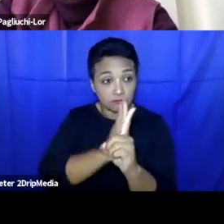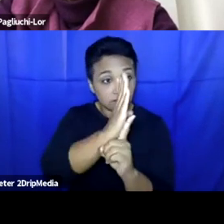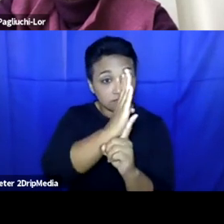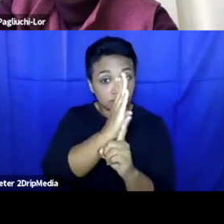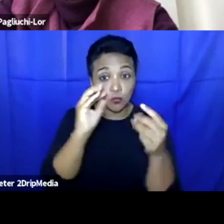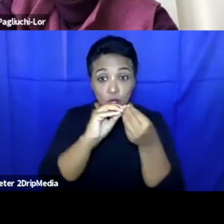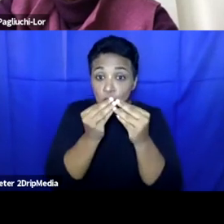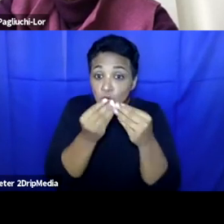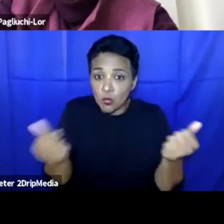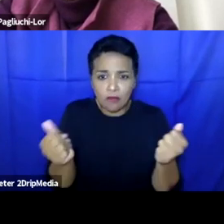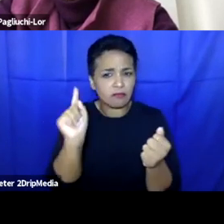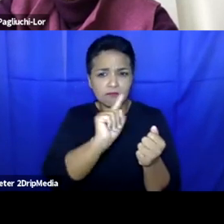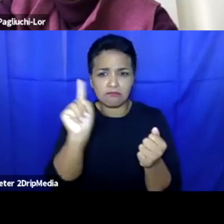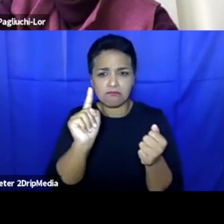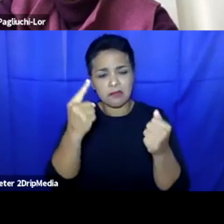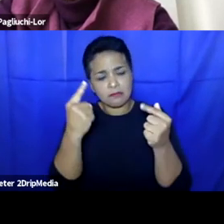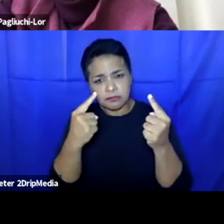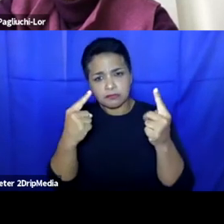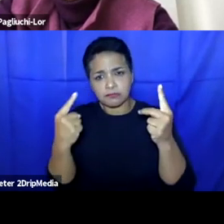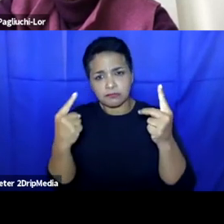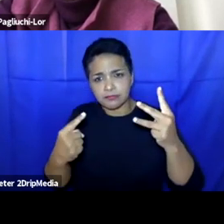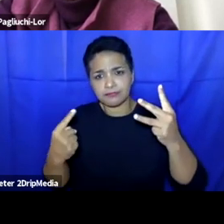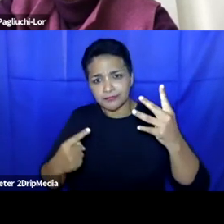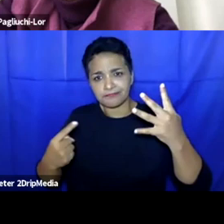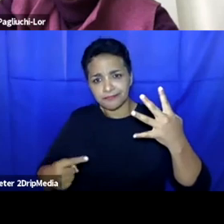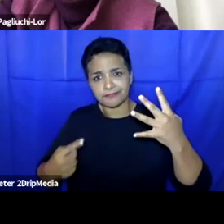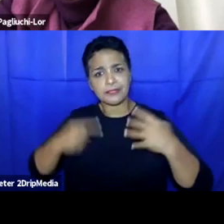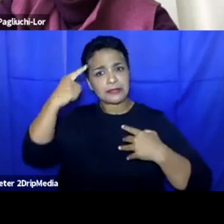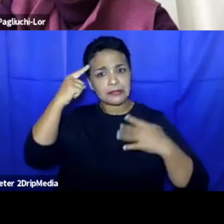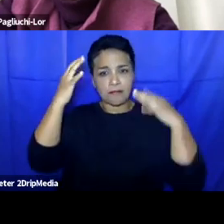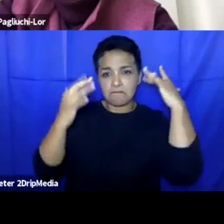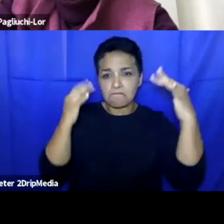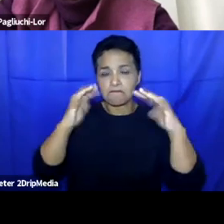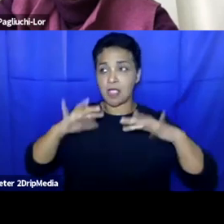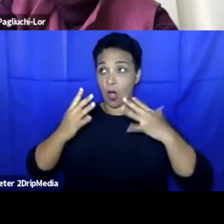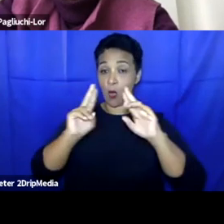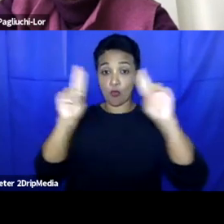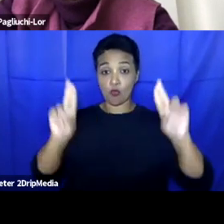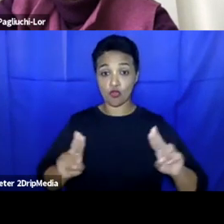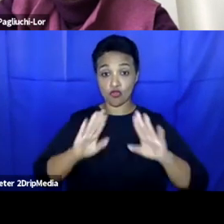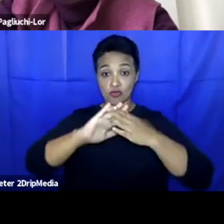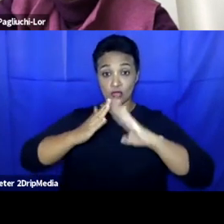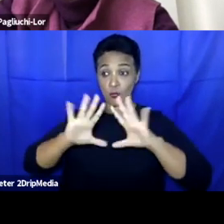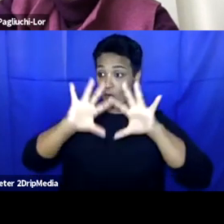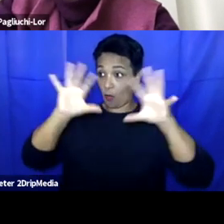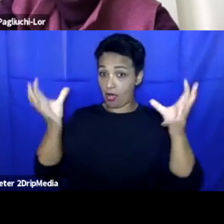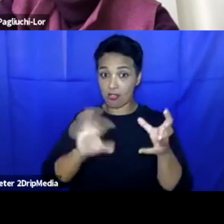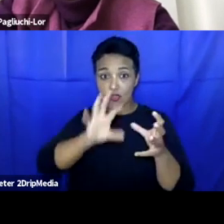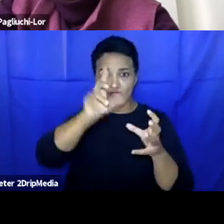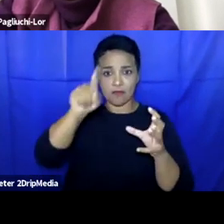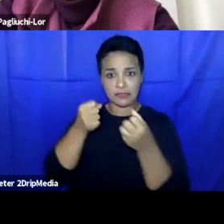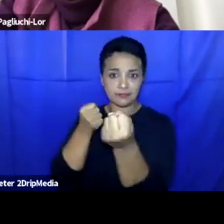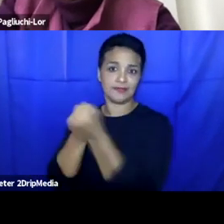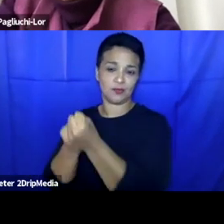fairer and more predictable responsibility sharing by the international community as a whole. I wish to thank all